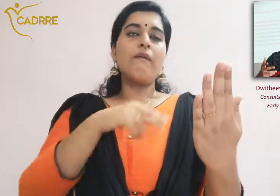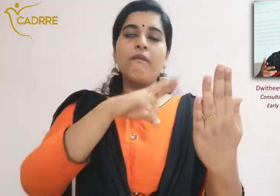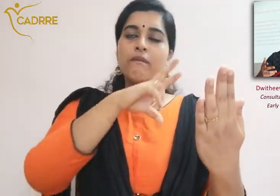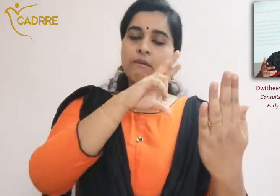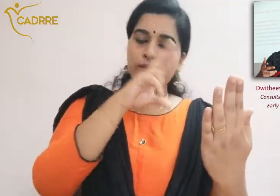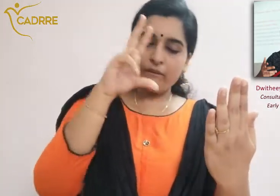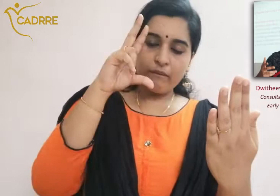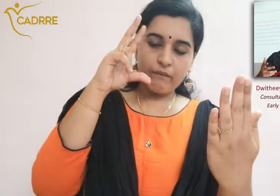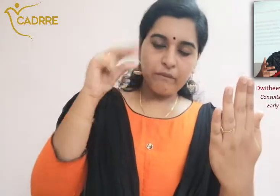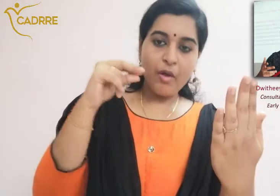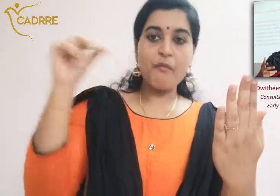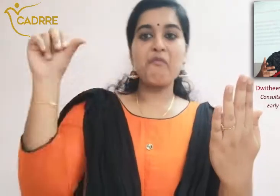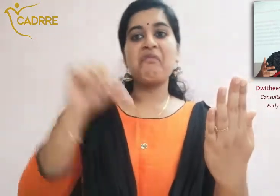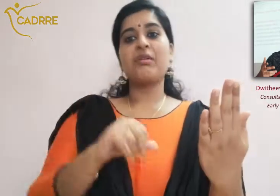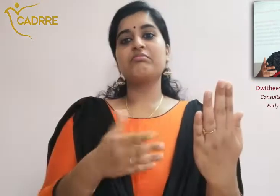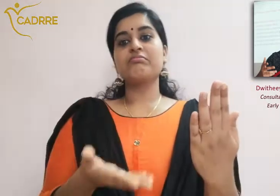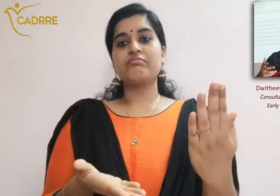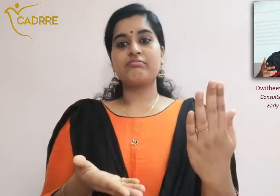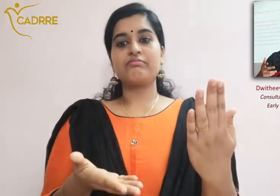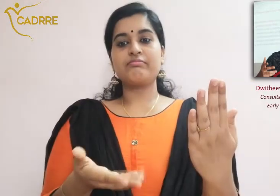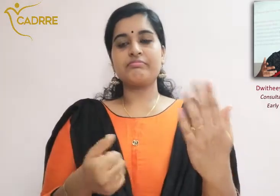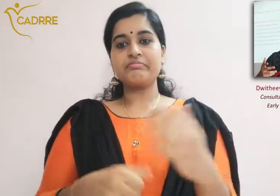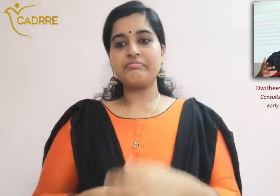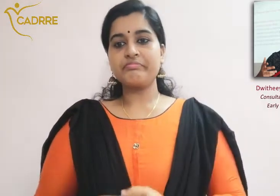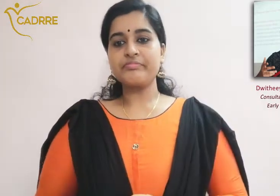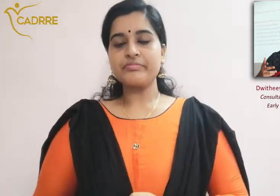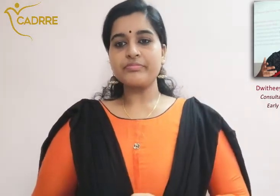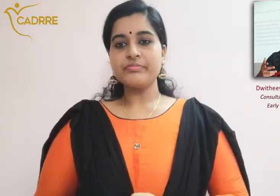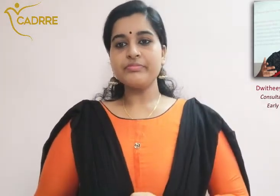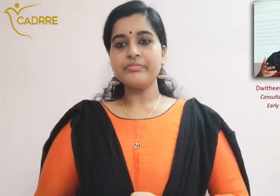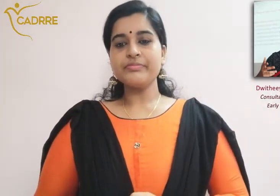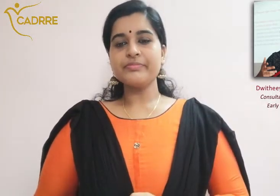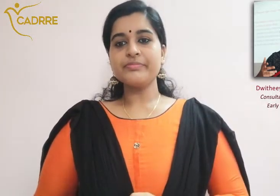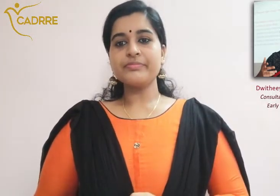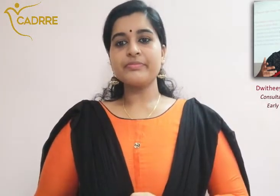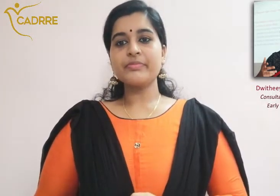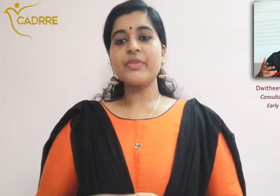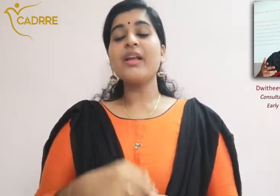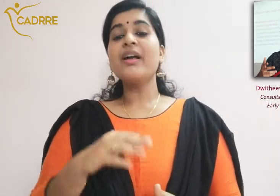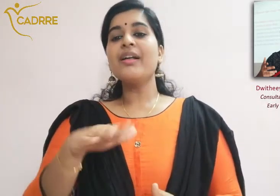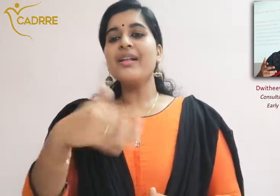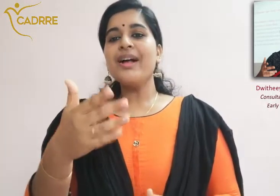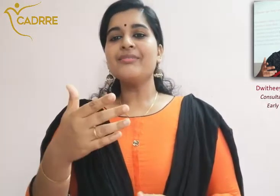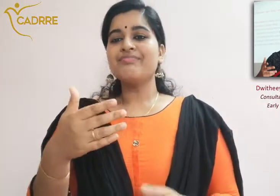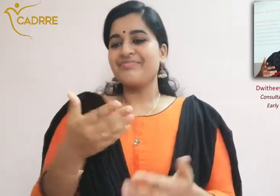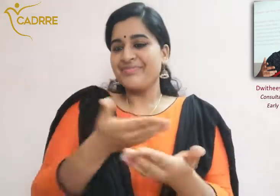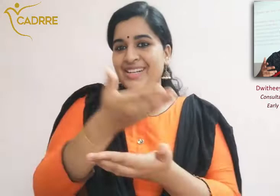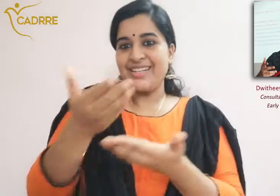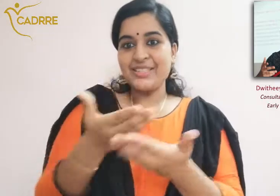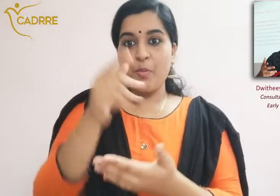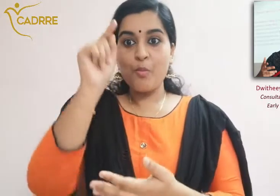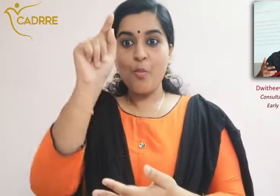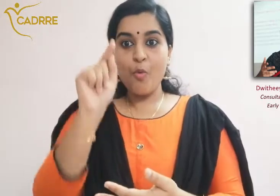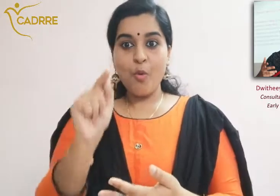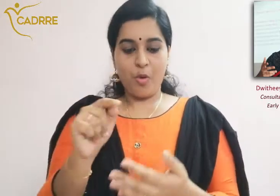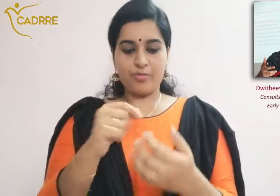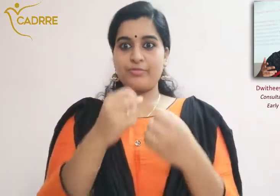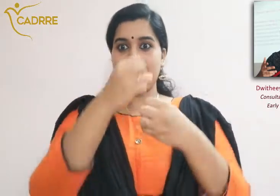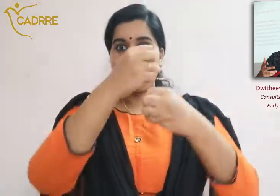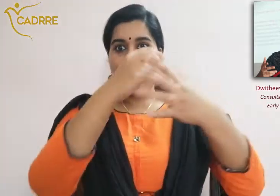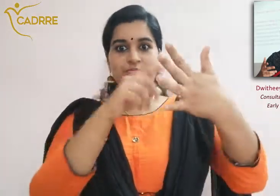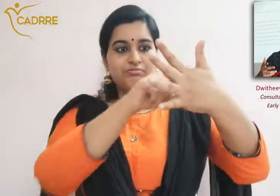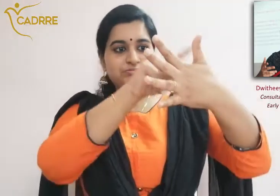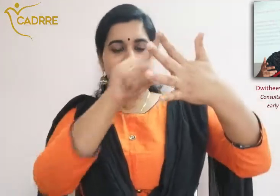particular hormone. Now, this can alter your sleep too. Okay, now so far we have discussed